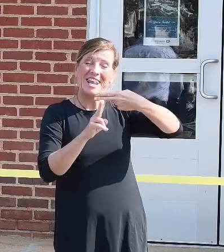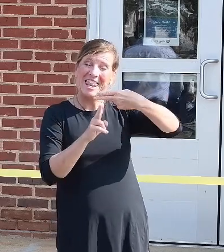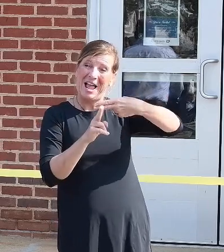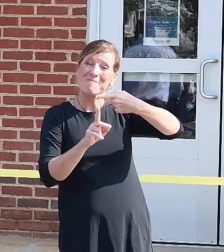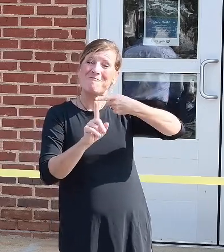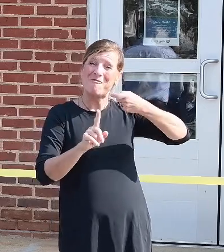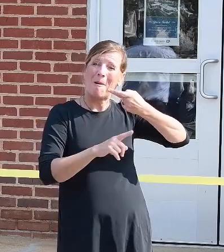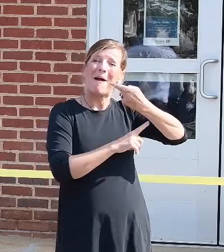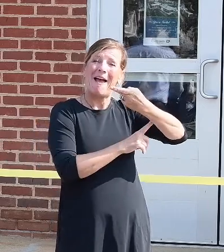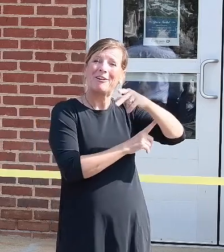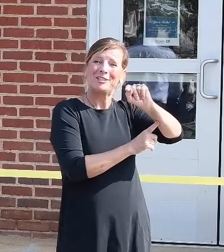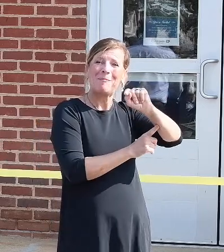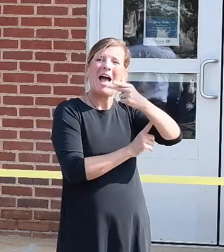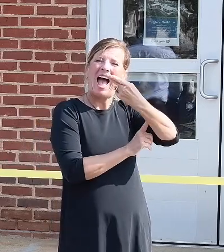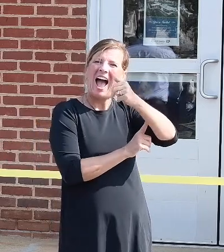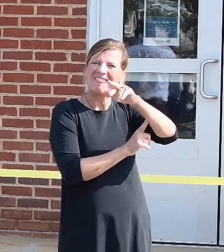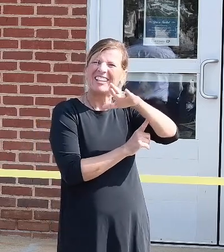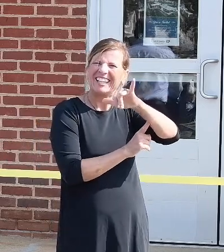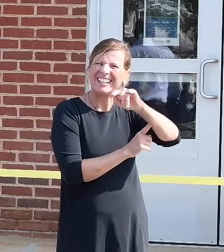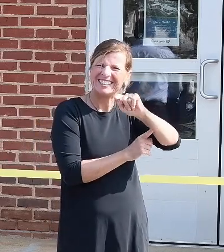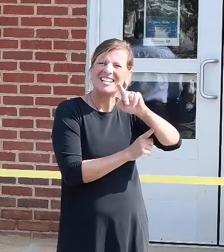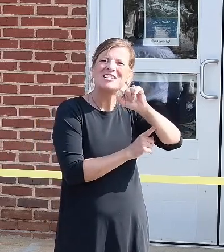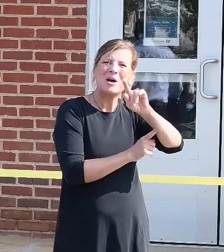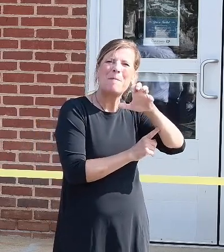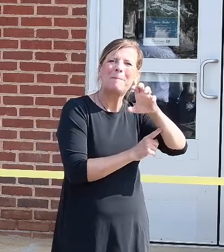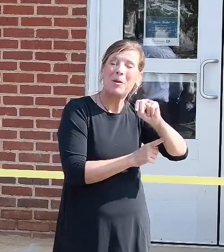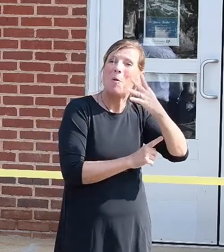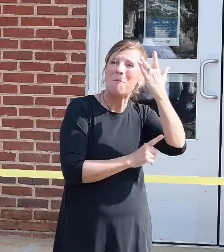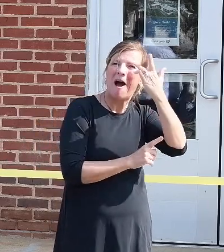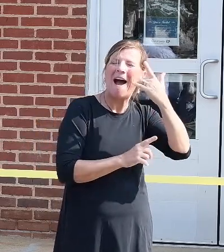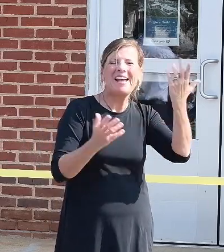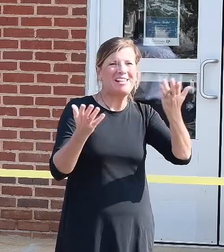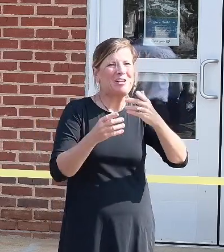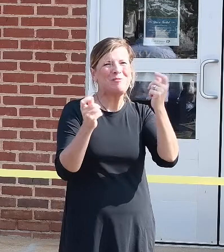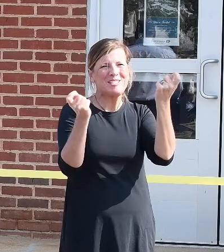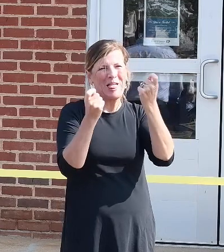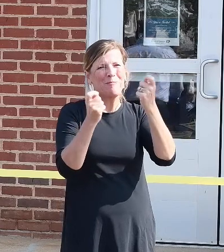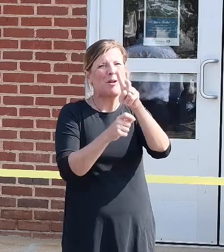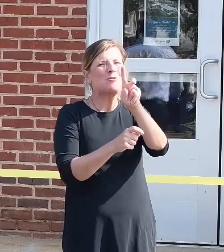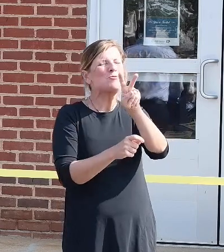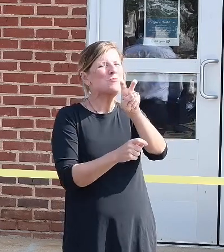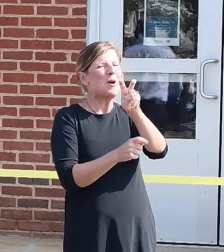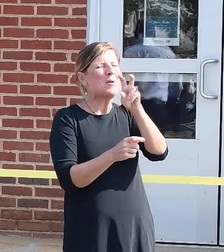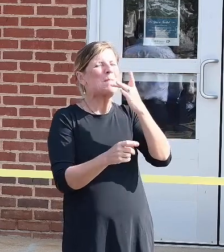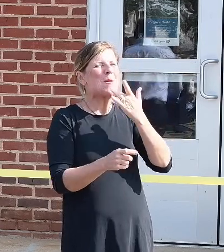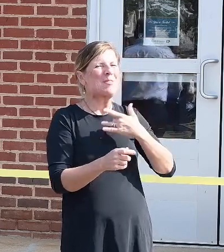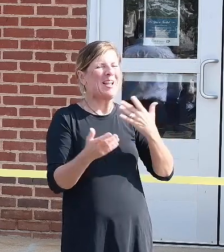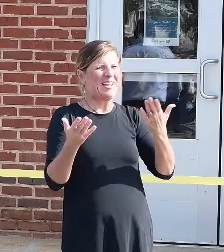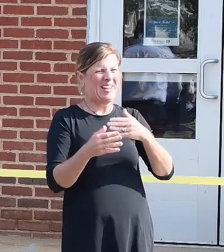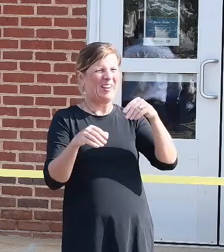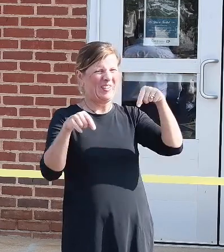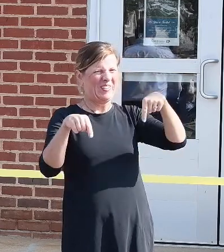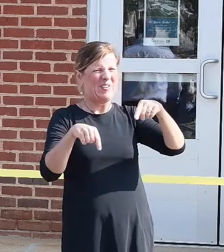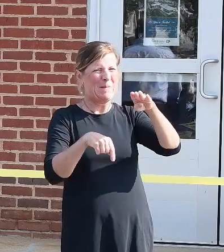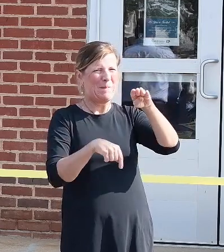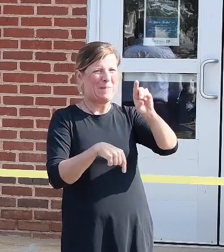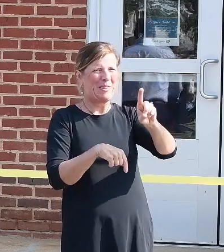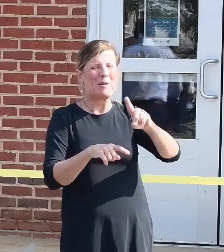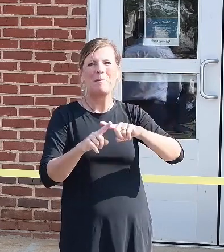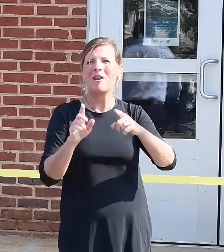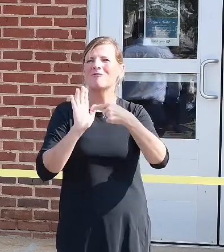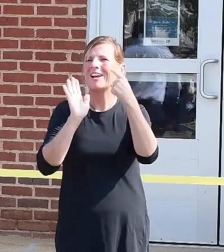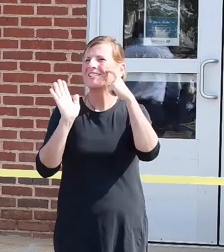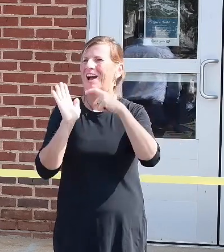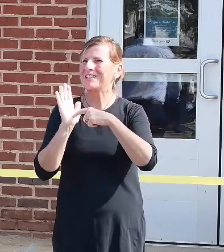Tubman as we continue to celebrate the 200th birthday here in Maryland. Before I begin, I would like to recognize the following